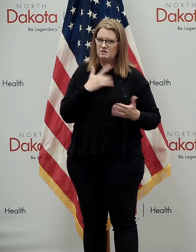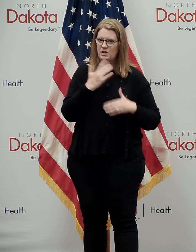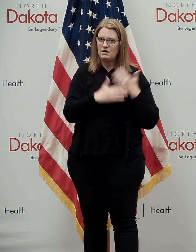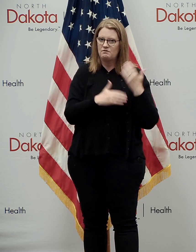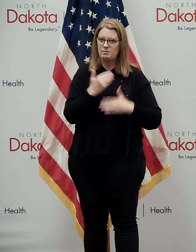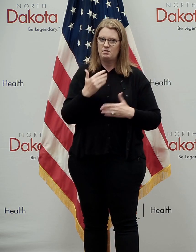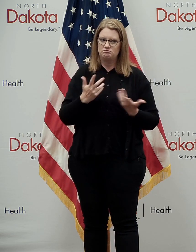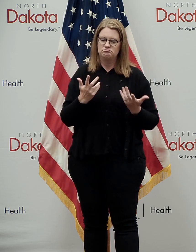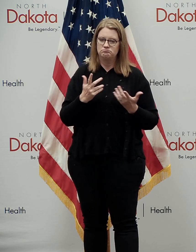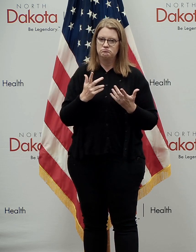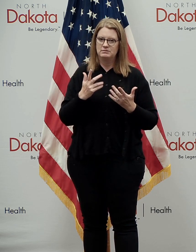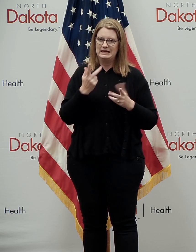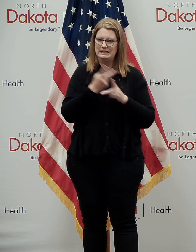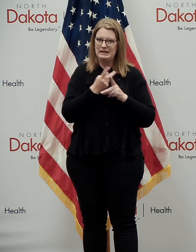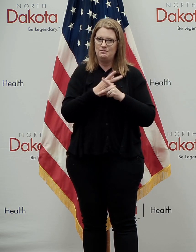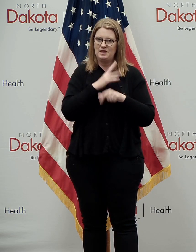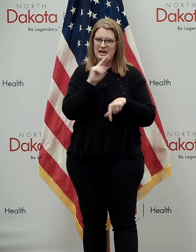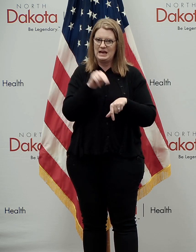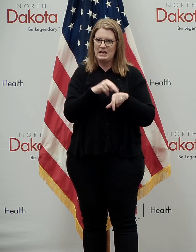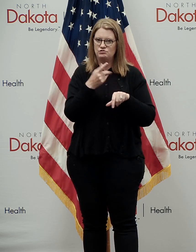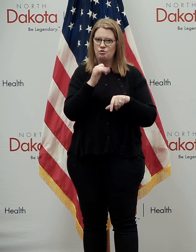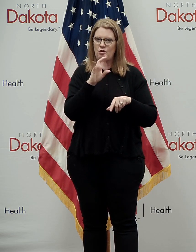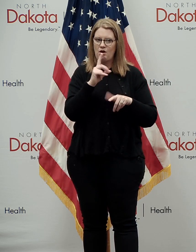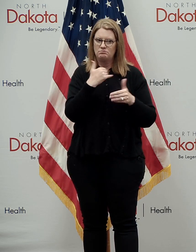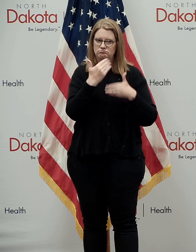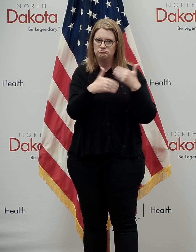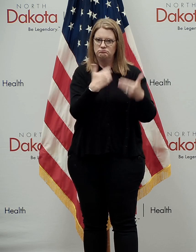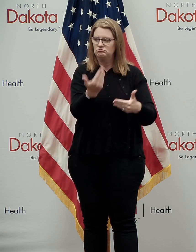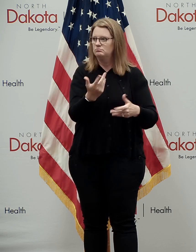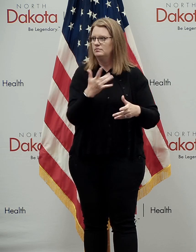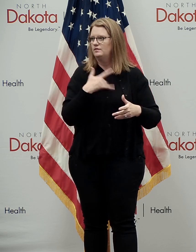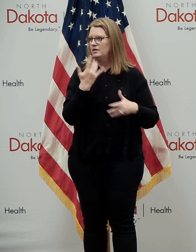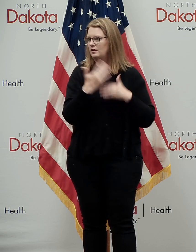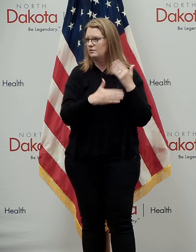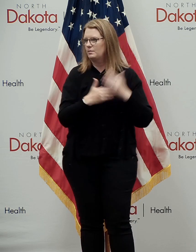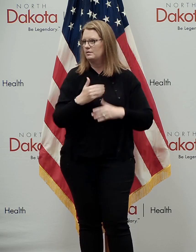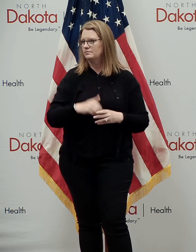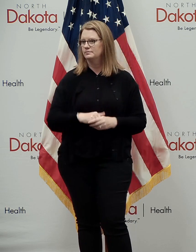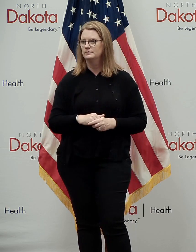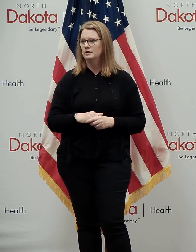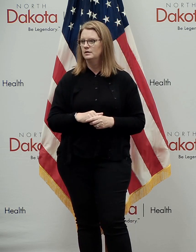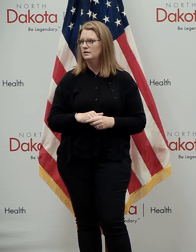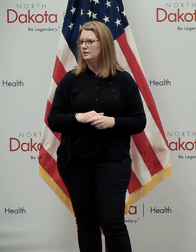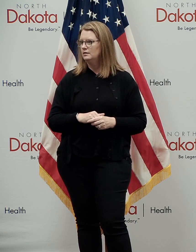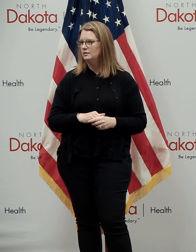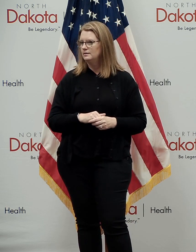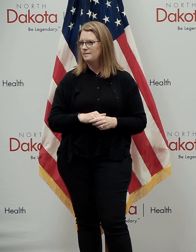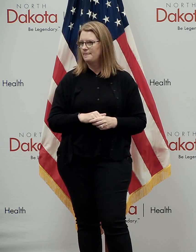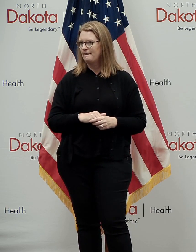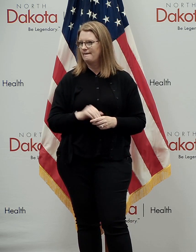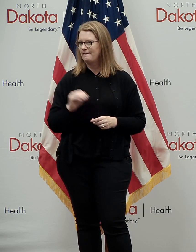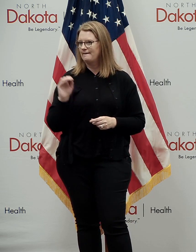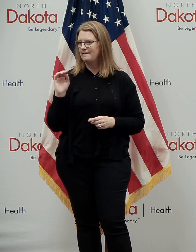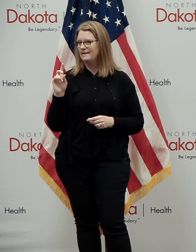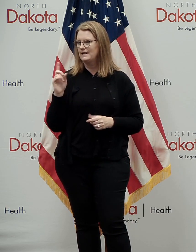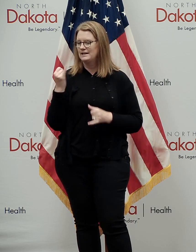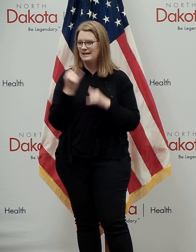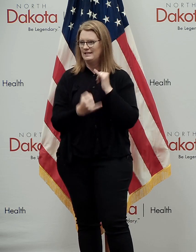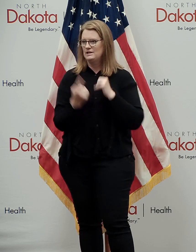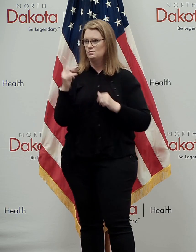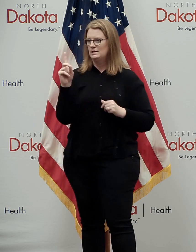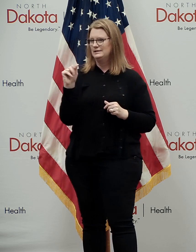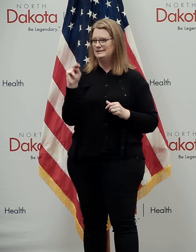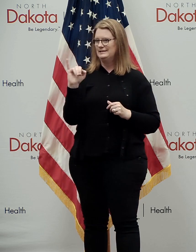that match and keep our National Guard in the game going forward. Thank you. Okay, I think this is our last